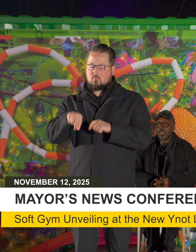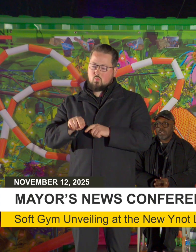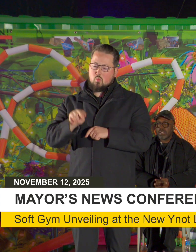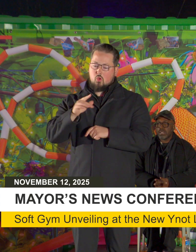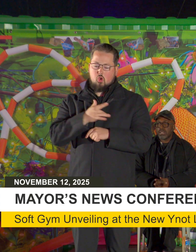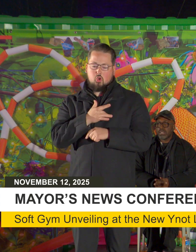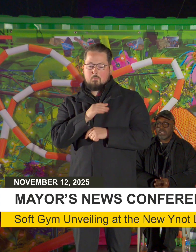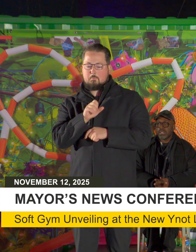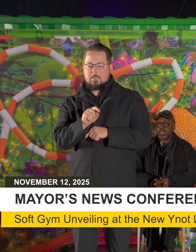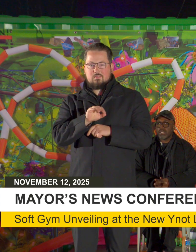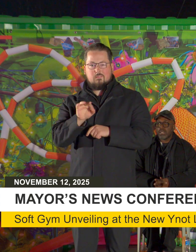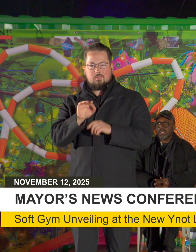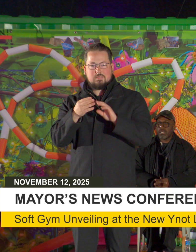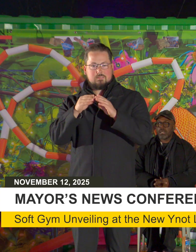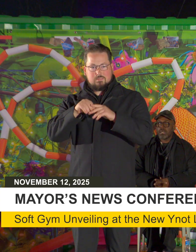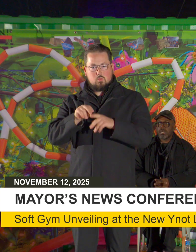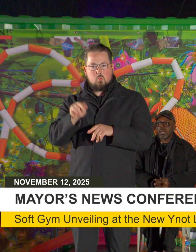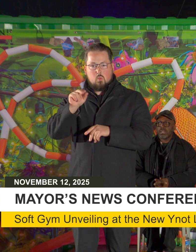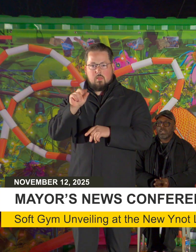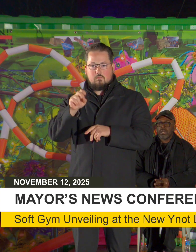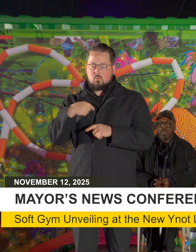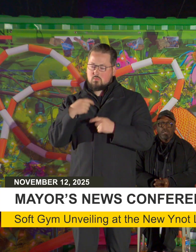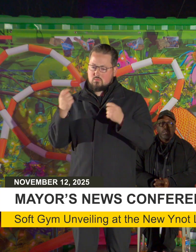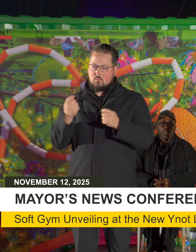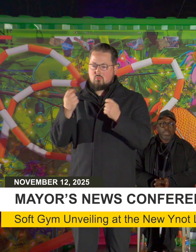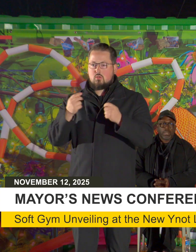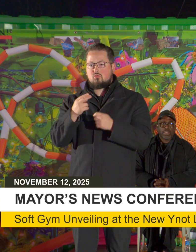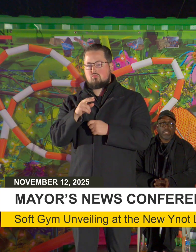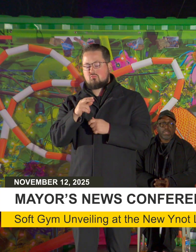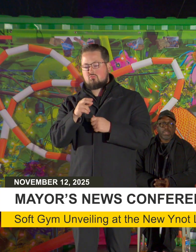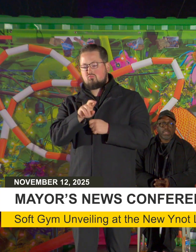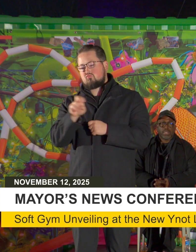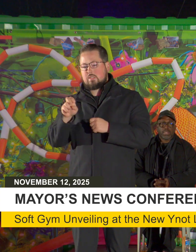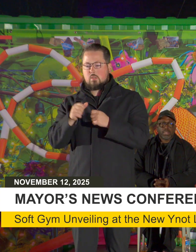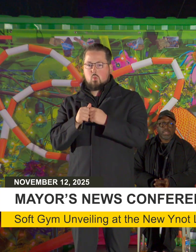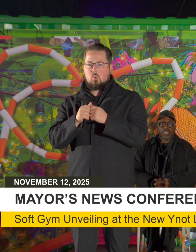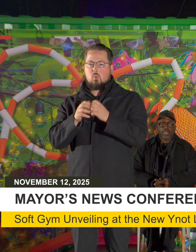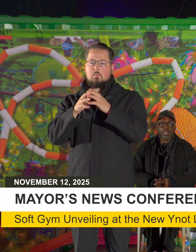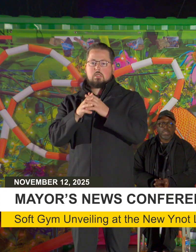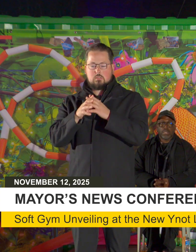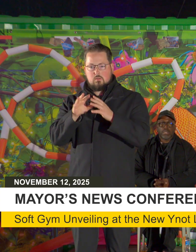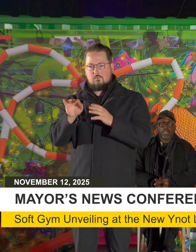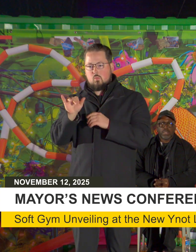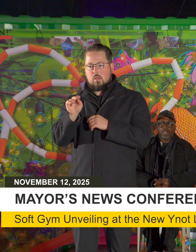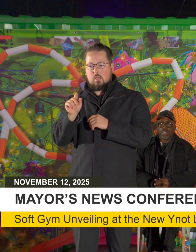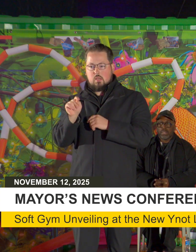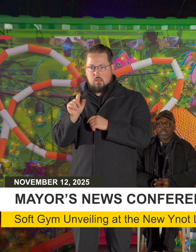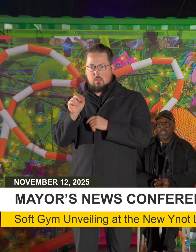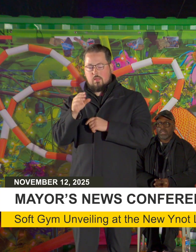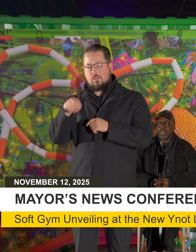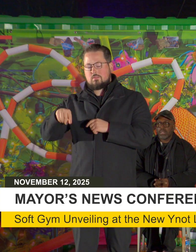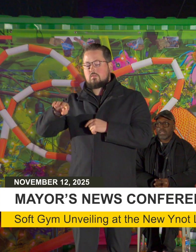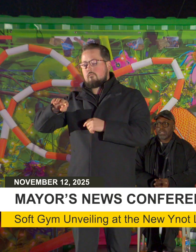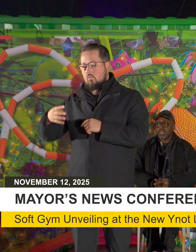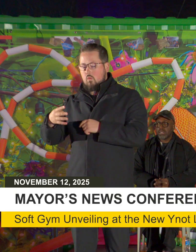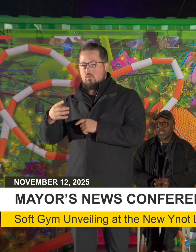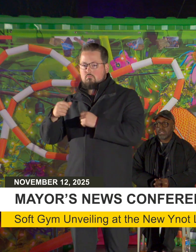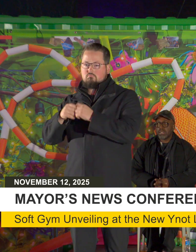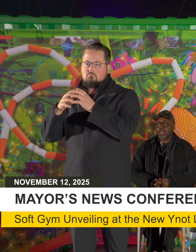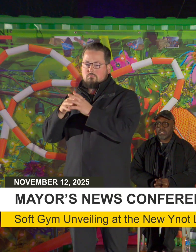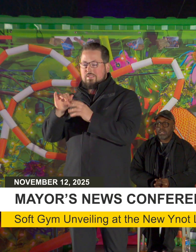North Avenue, tonight as we celebrate the grand reopening of the Ynot lot and the fourth installation of the Inviting